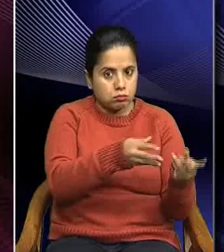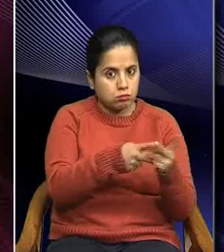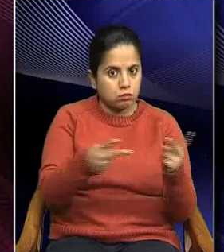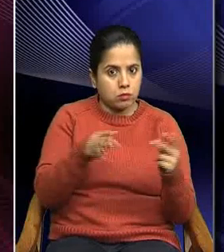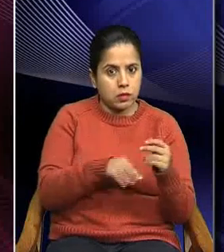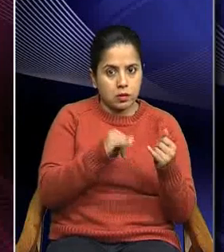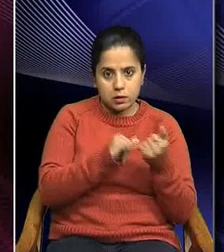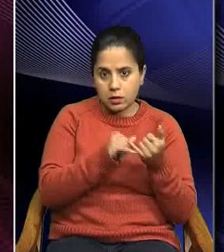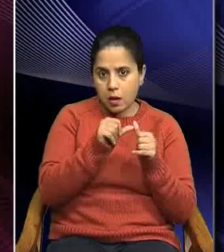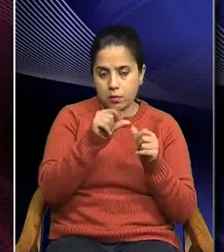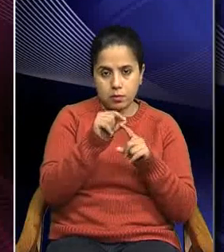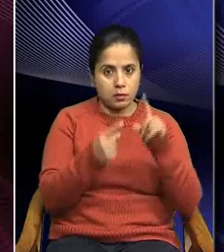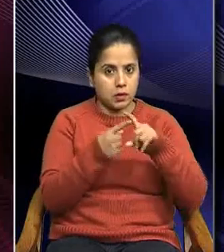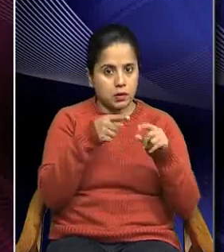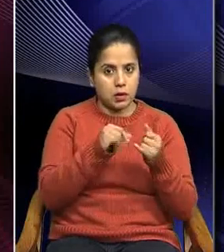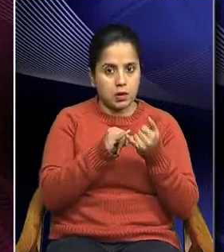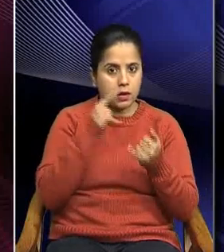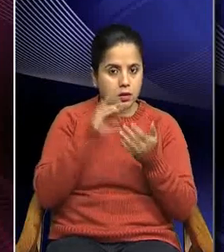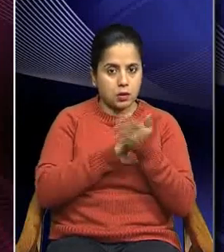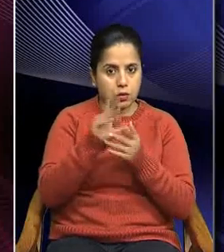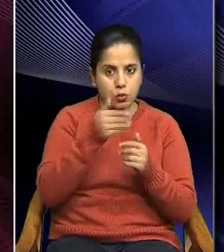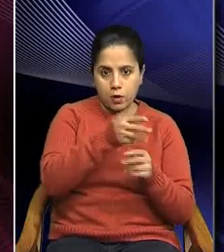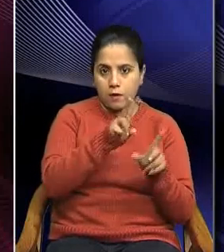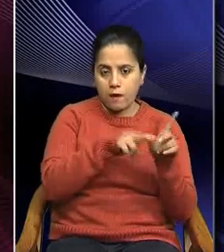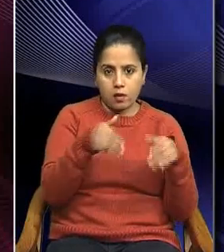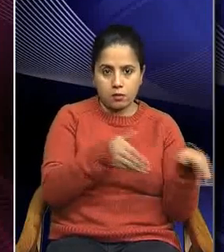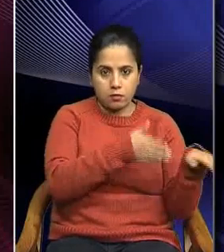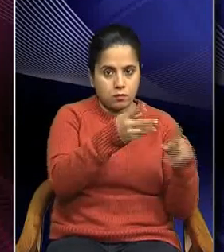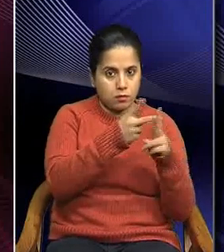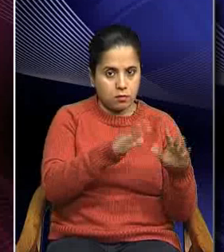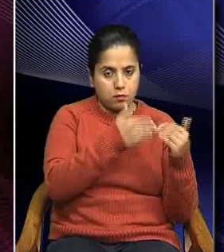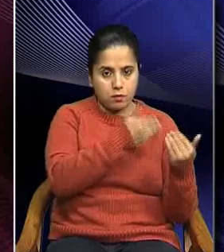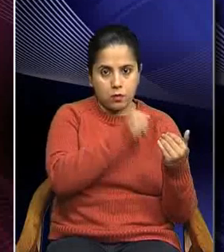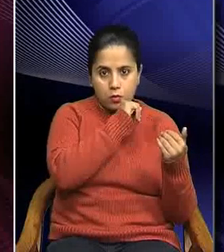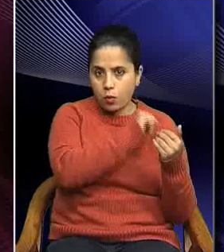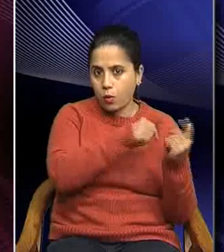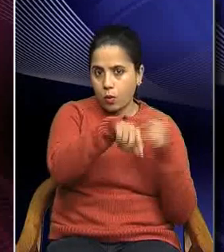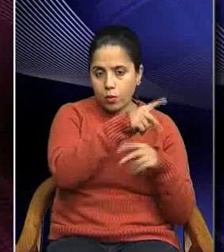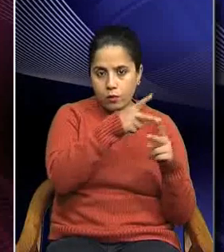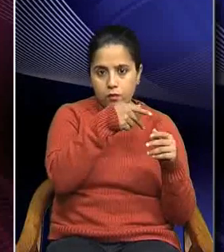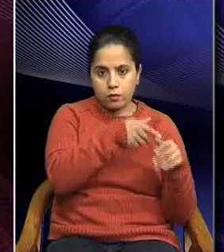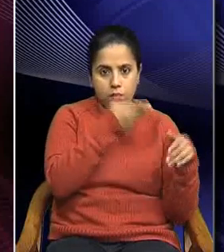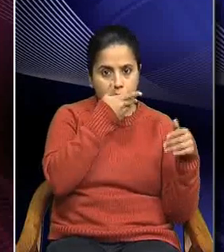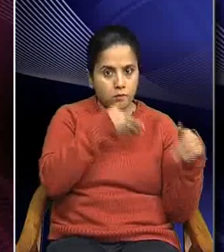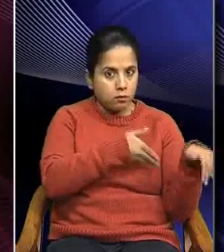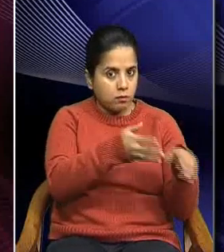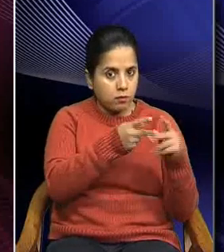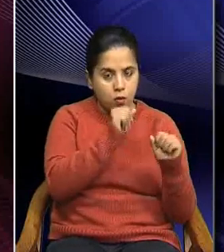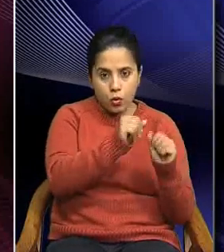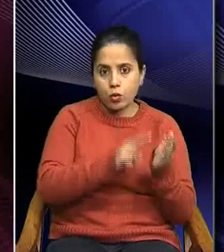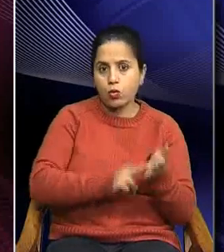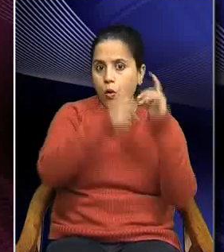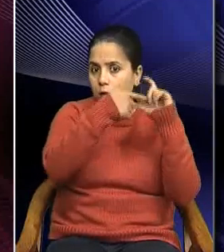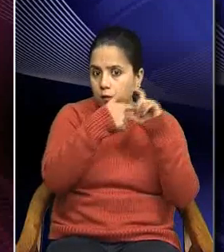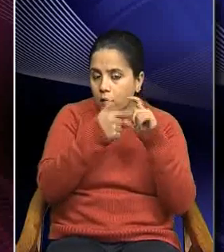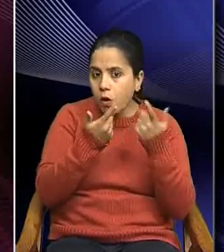area, the Sindhu river or Indus river and its tributaries, so that part of the northwestern part of